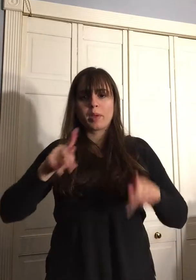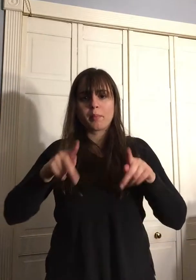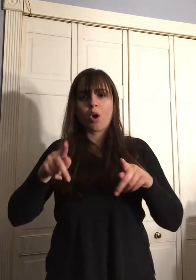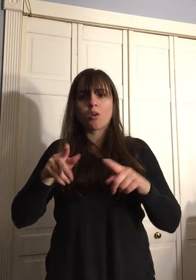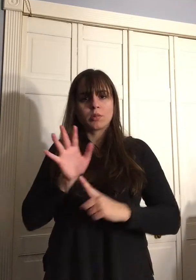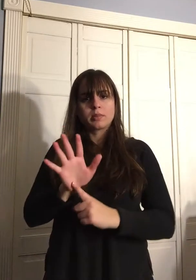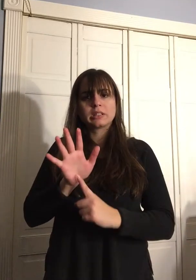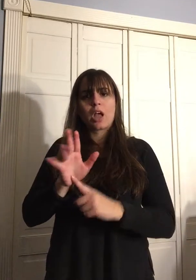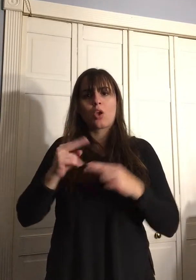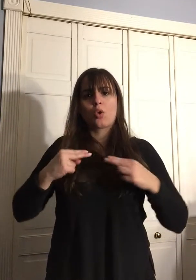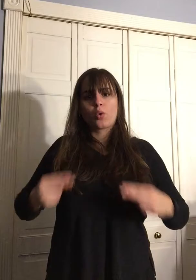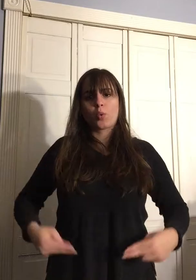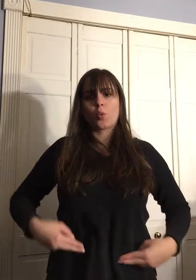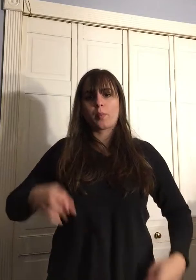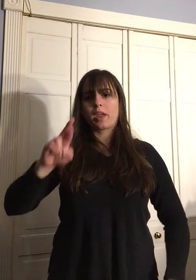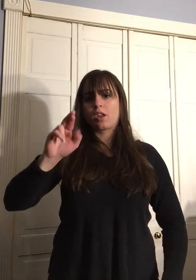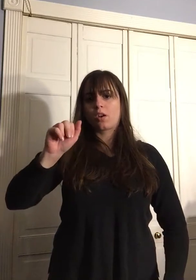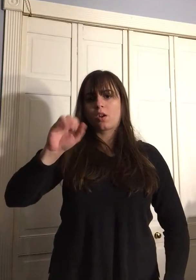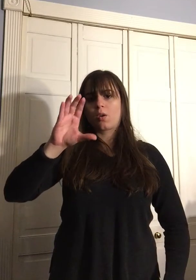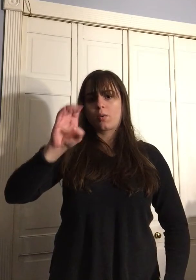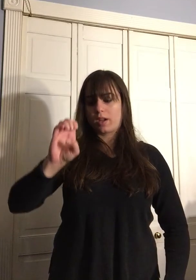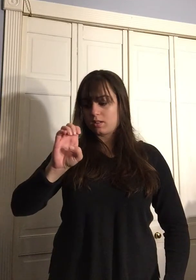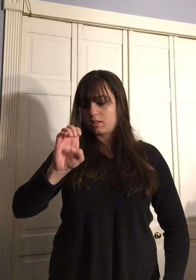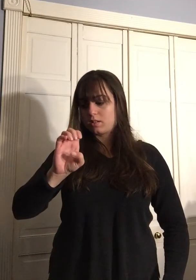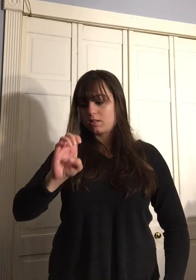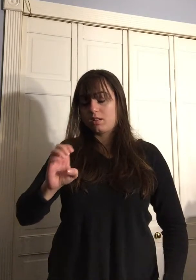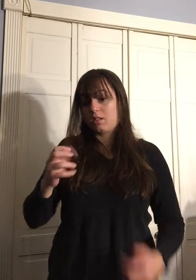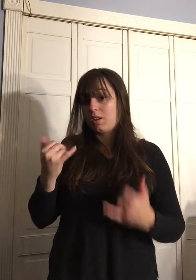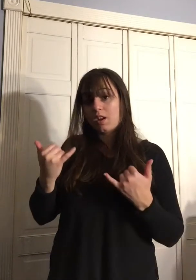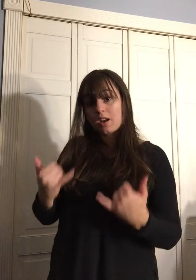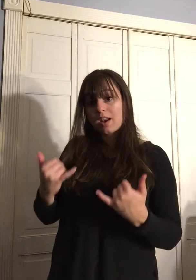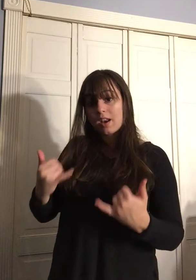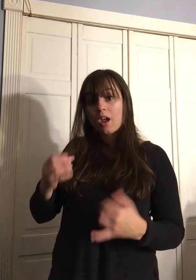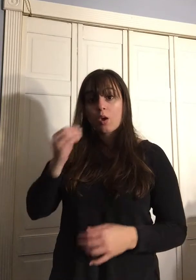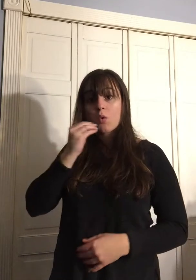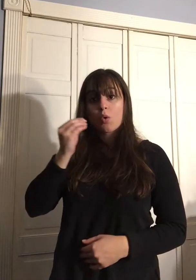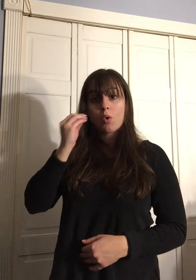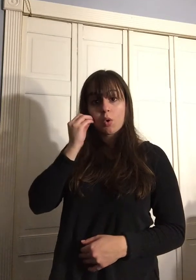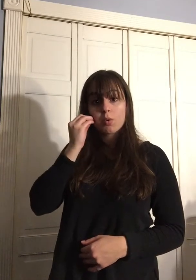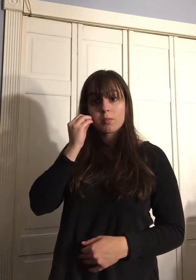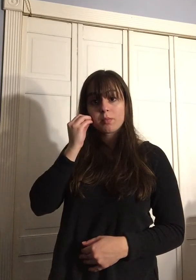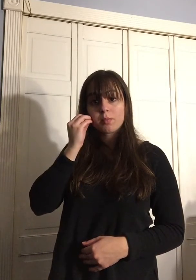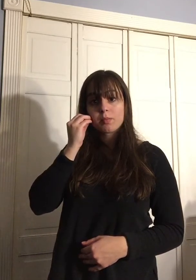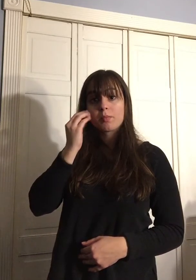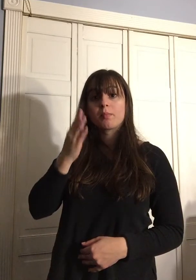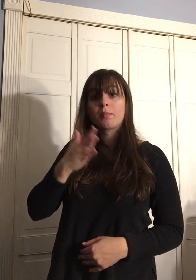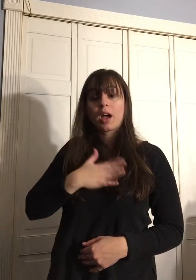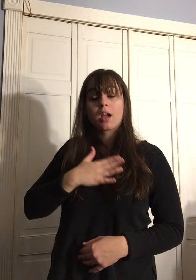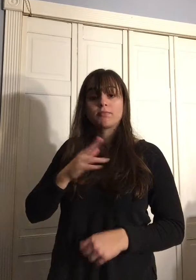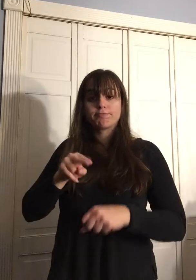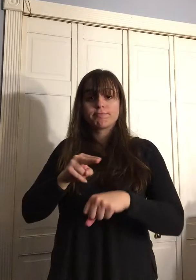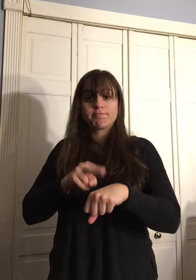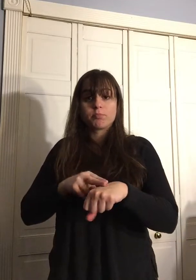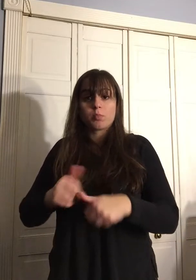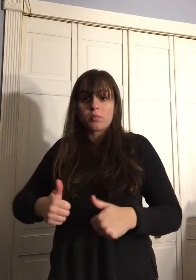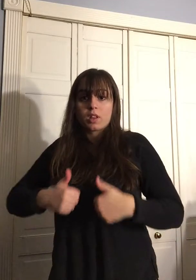I were not ambassadors of our countries, but I believe that we were representing